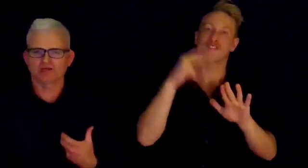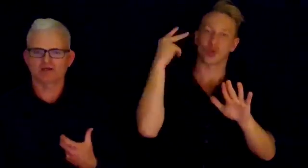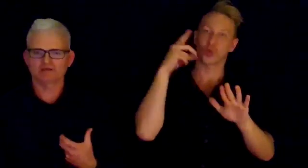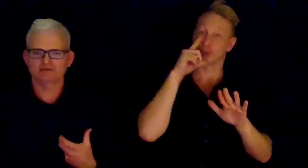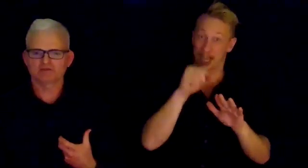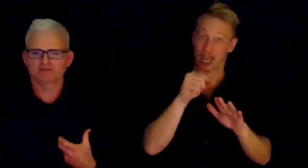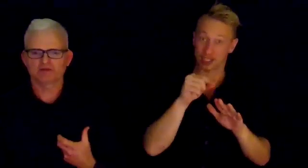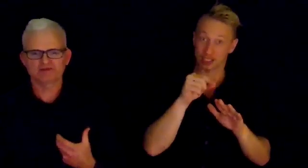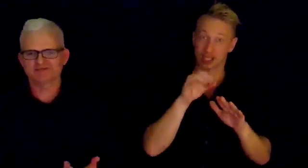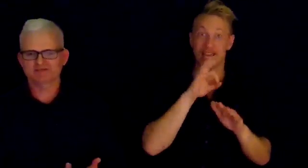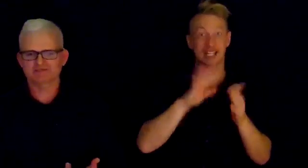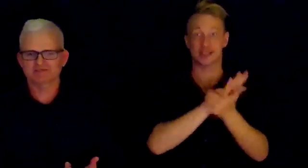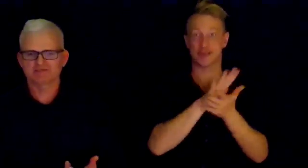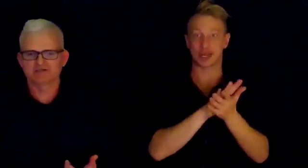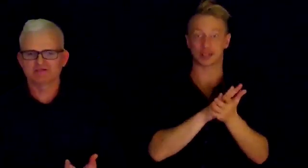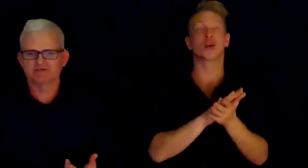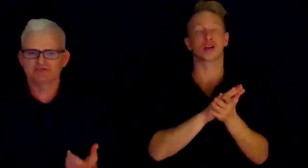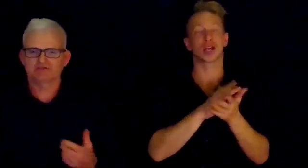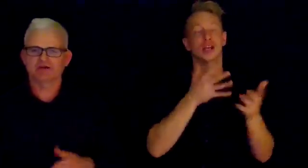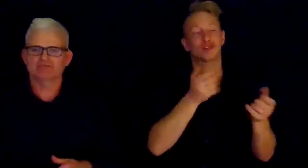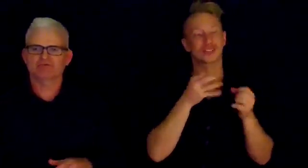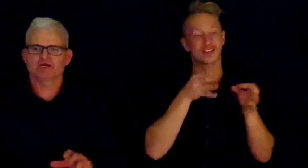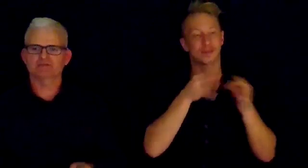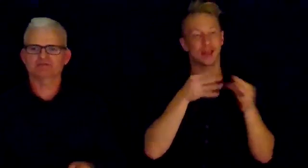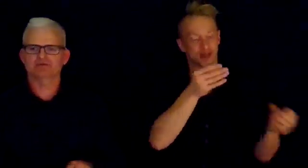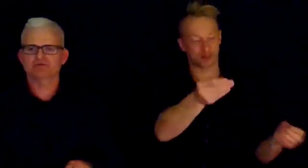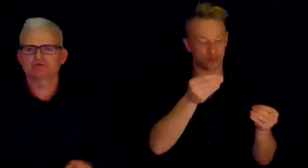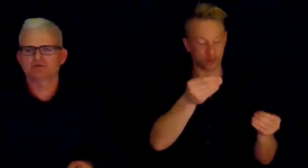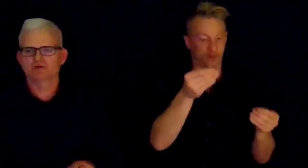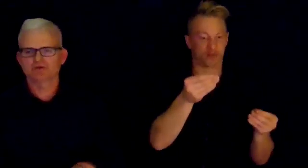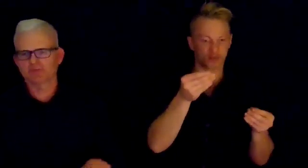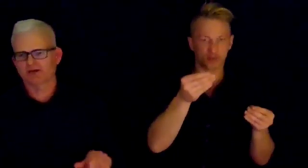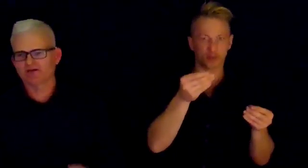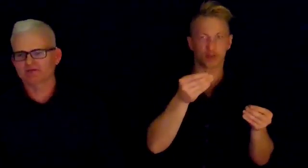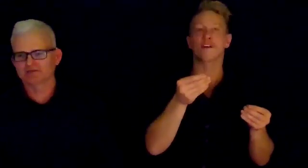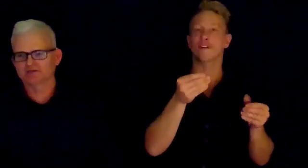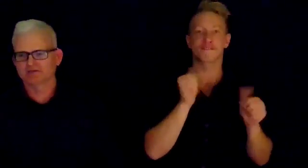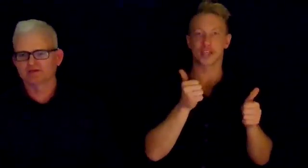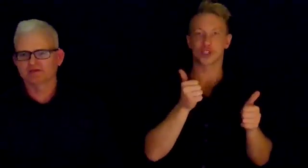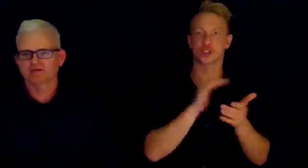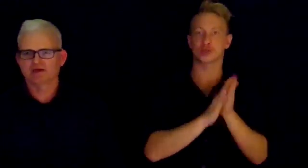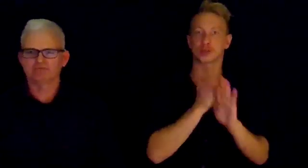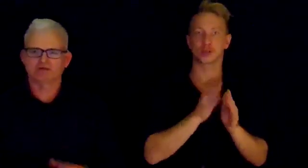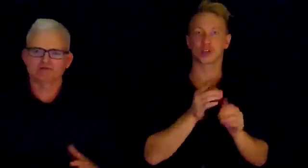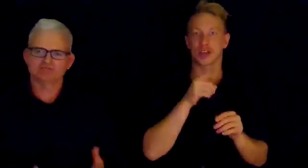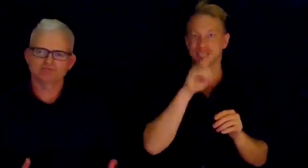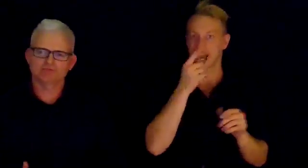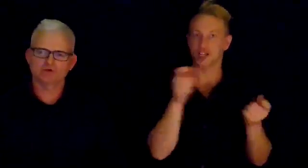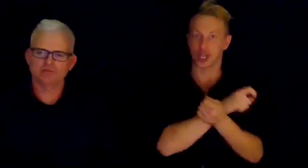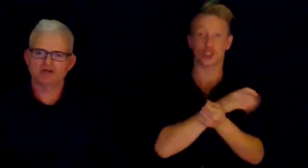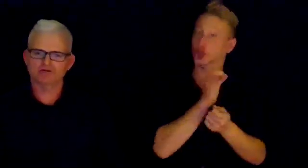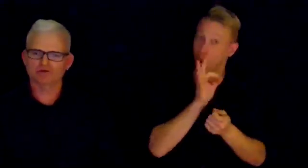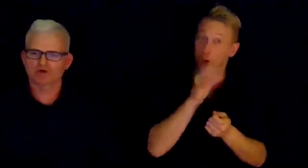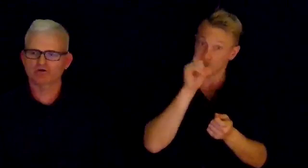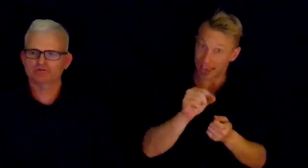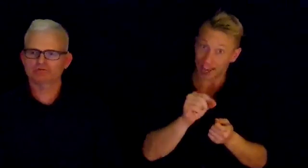you get your plan, that's it. You still have a chance to go back and